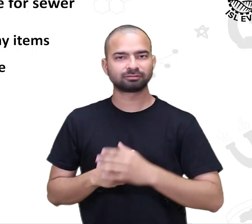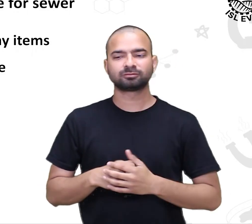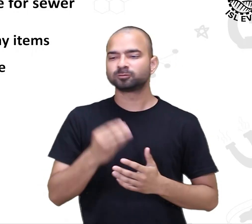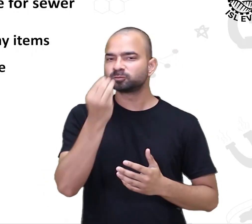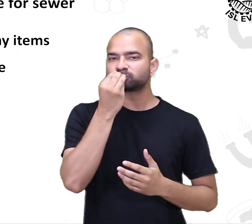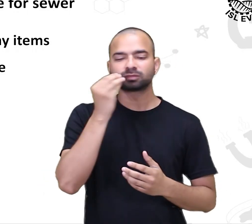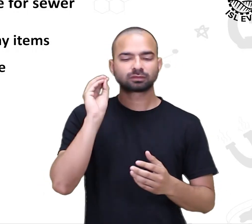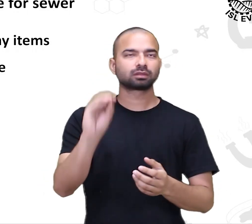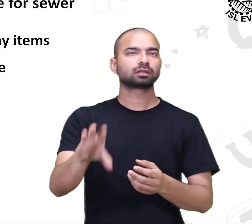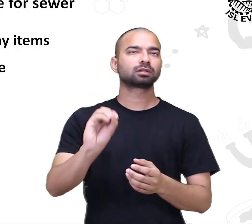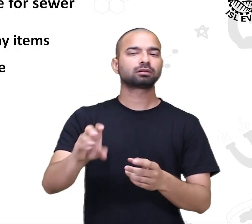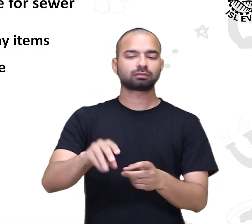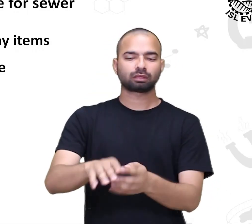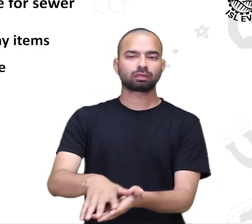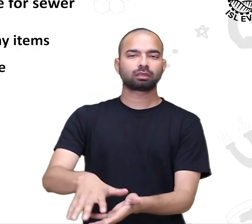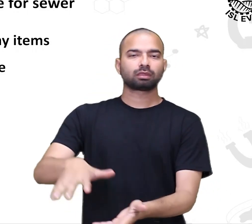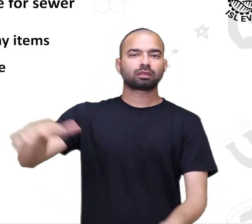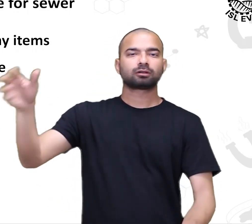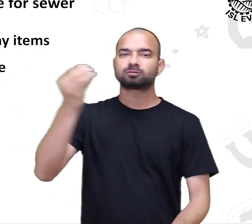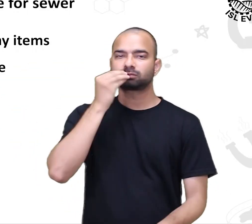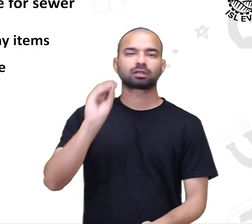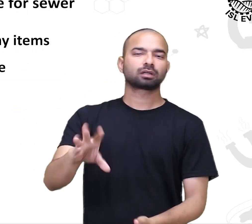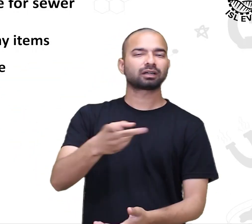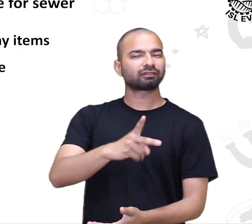4. Food.